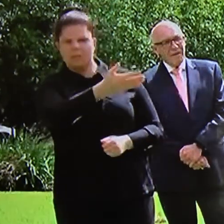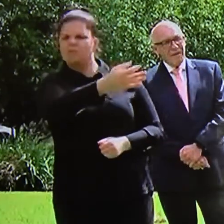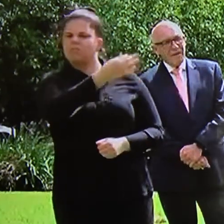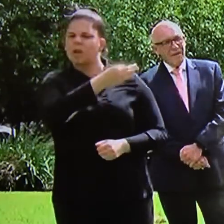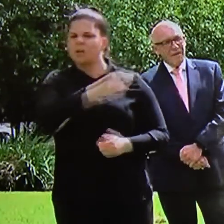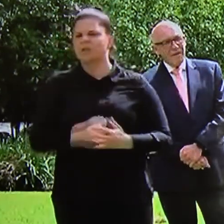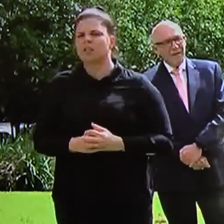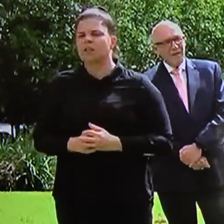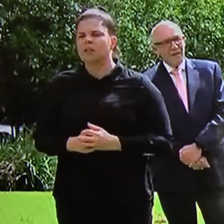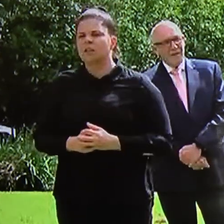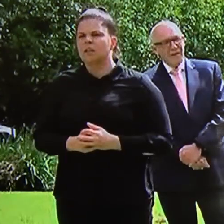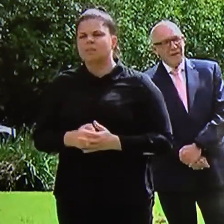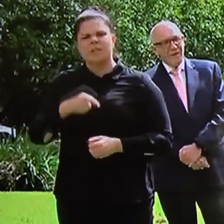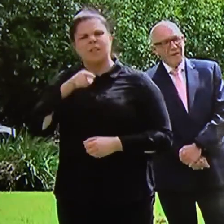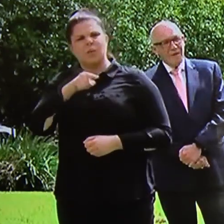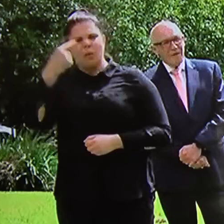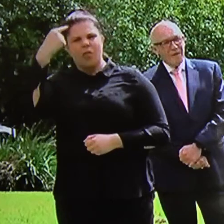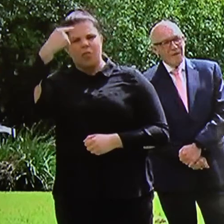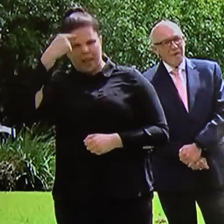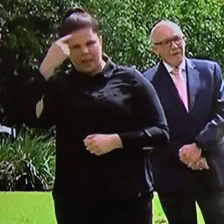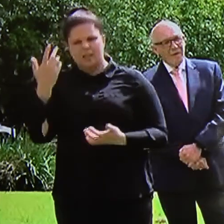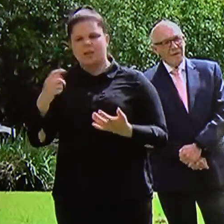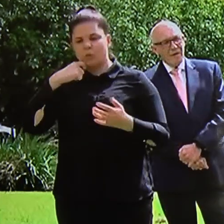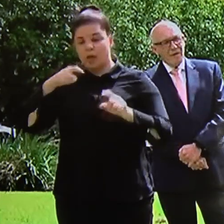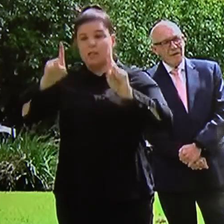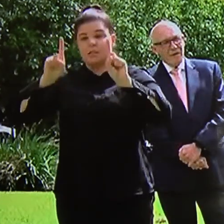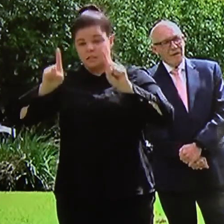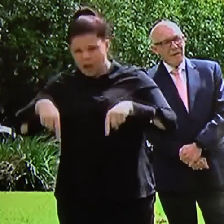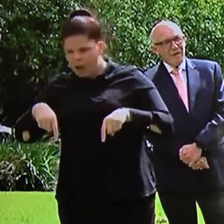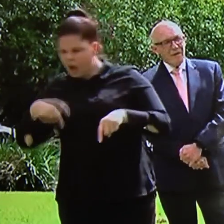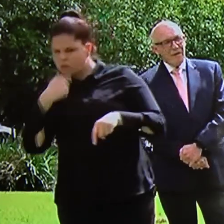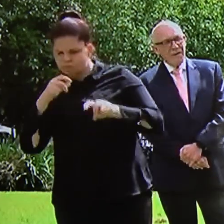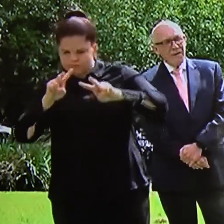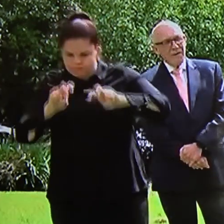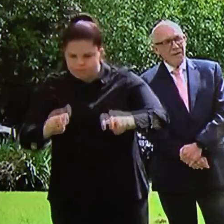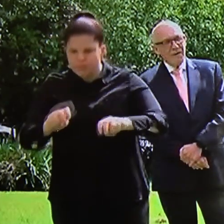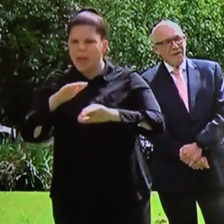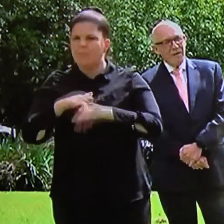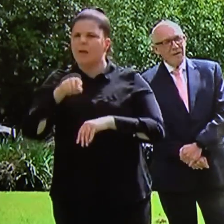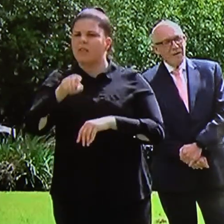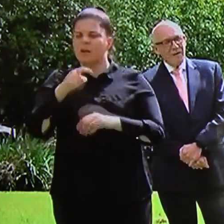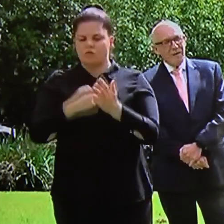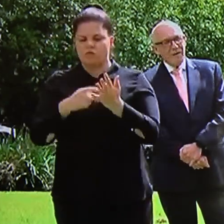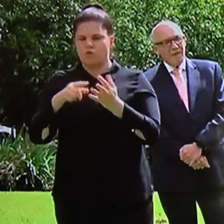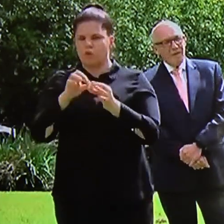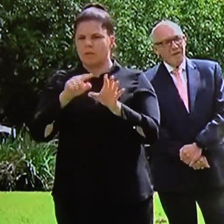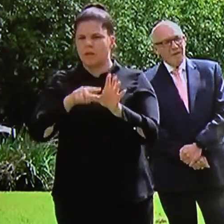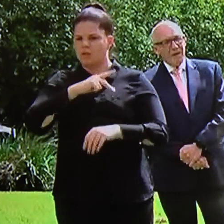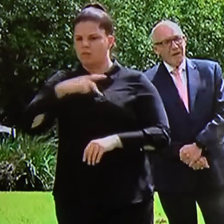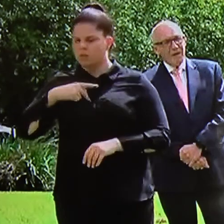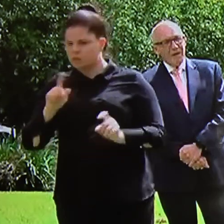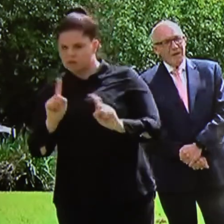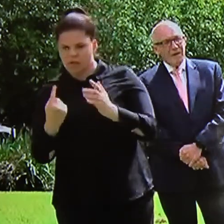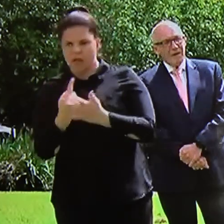would you expect an inquiry into the actions of the review process to be launched by the